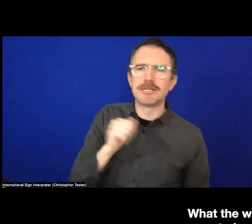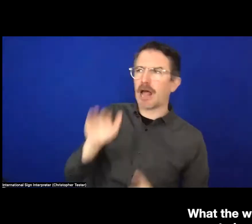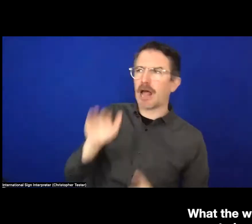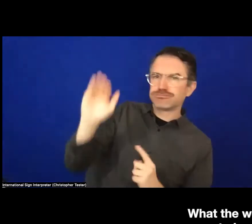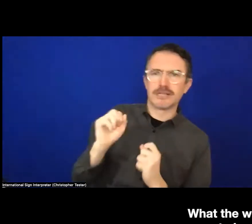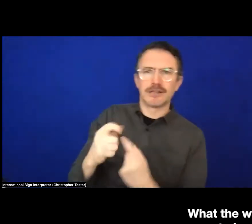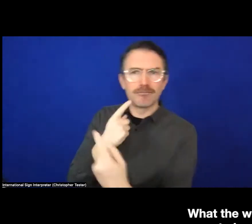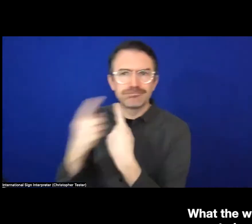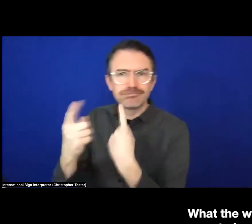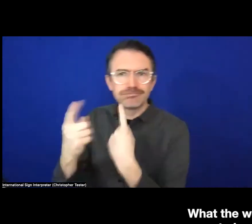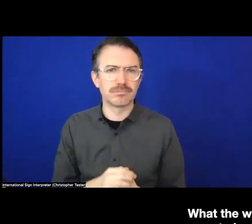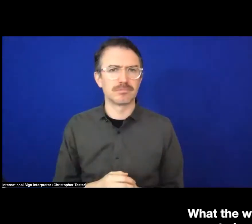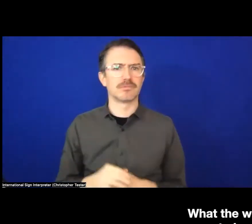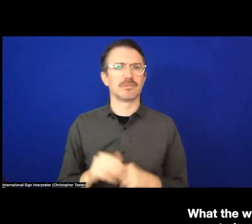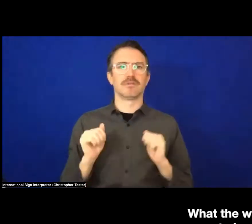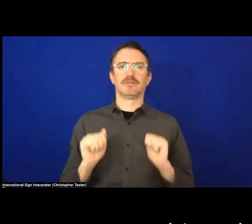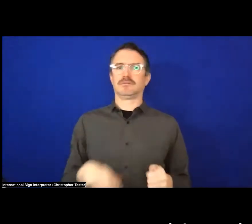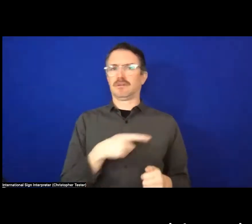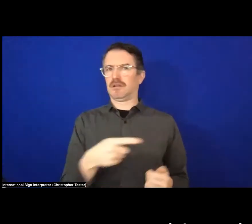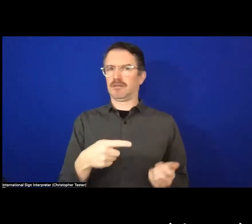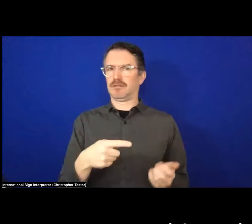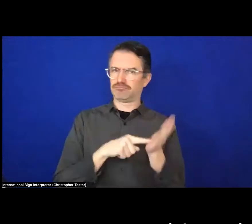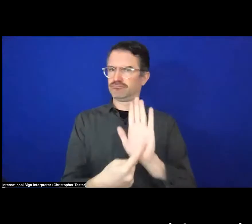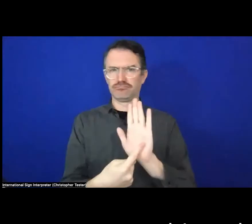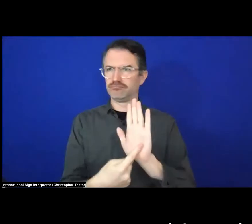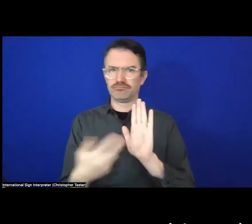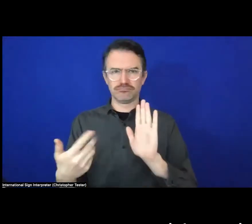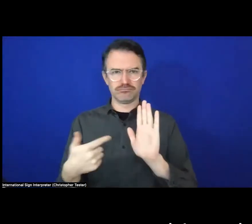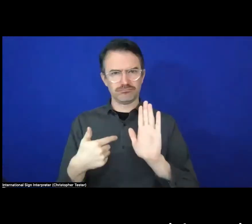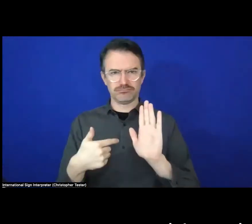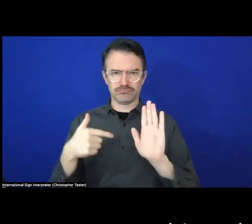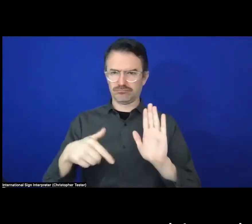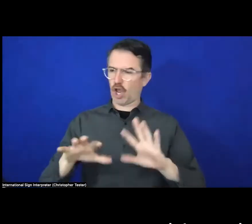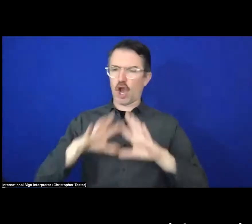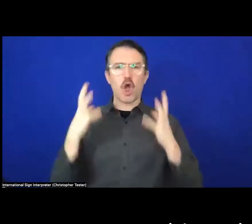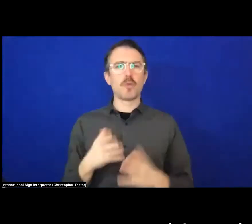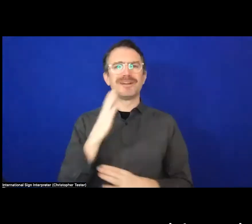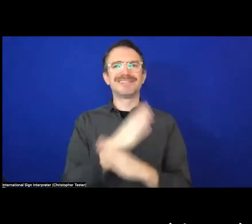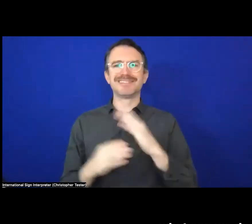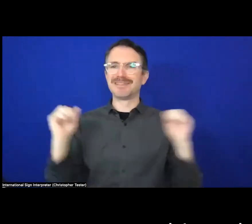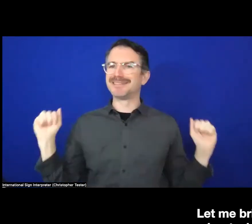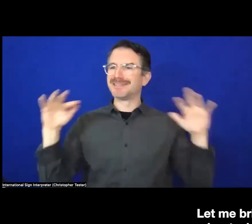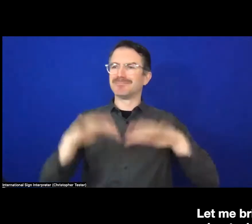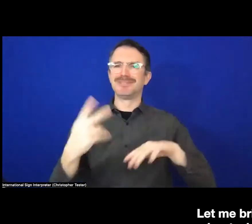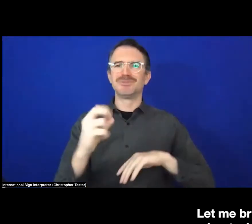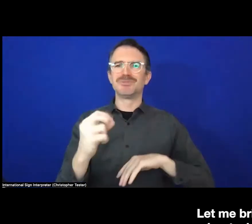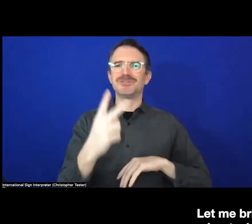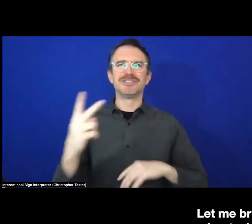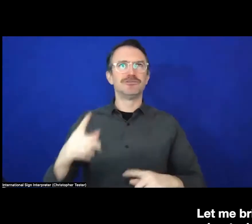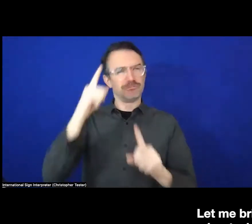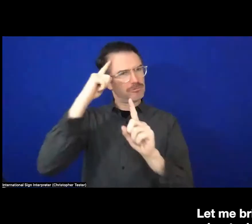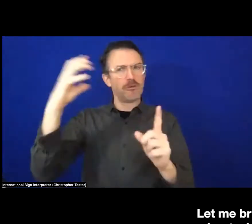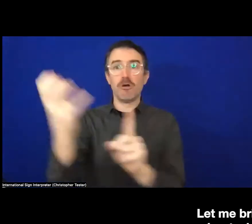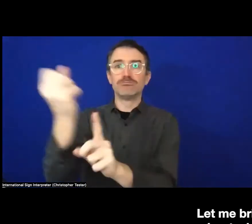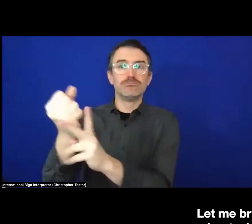at GDS 2022. What can we do to assist them with this? Let